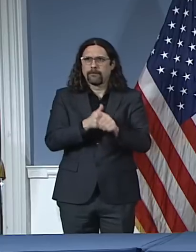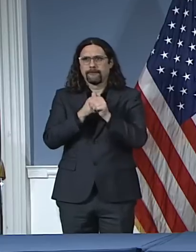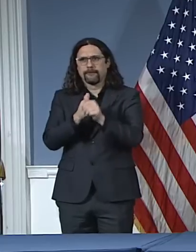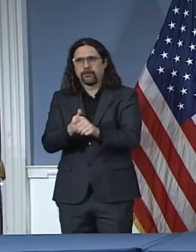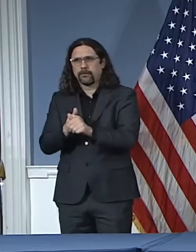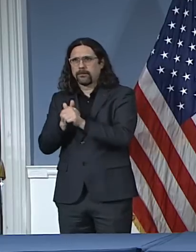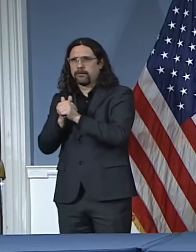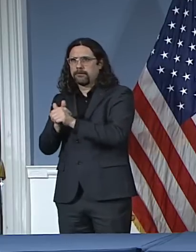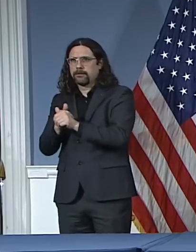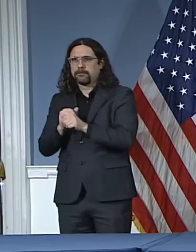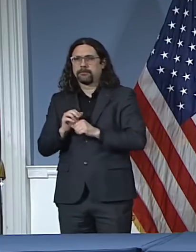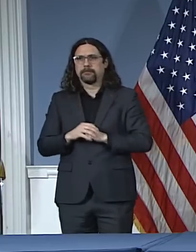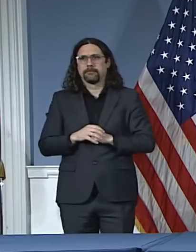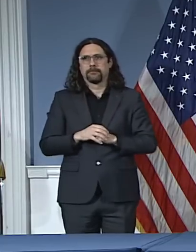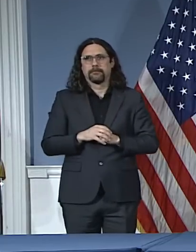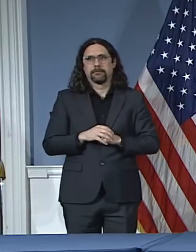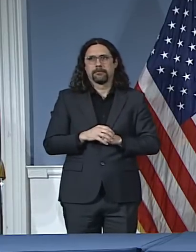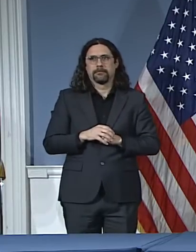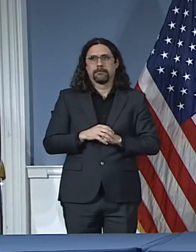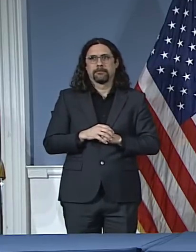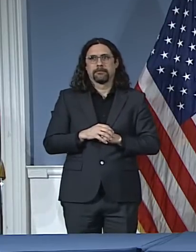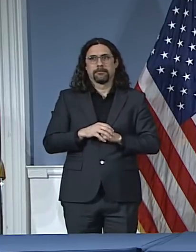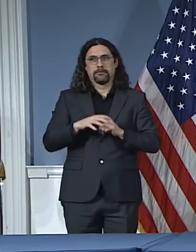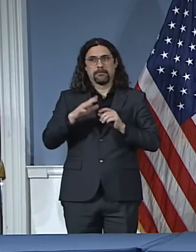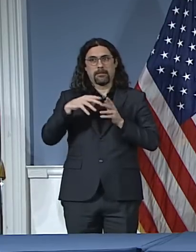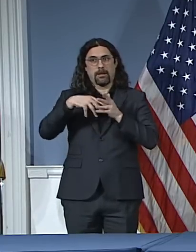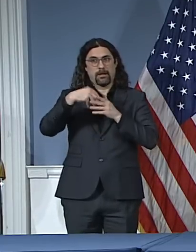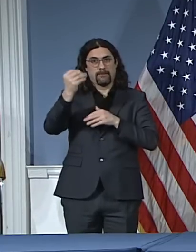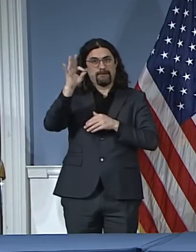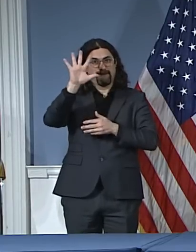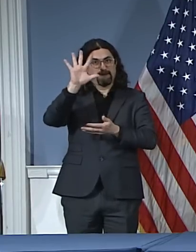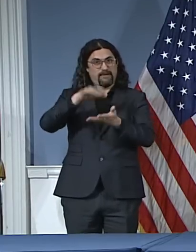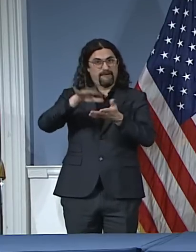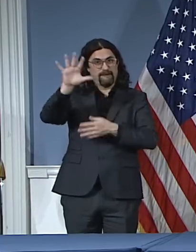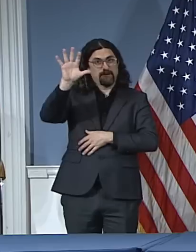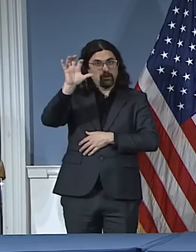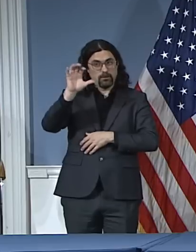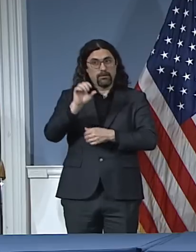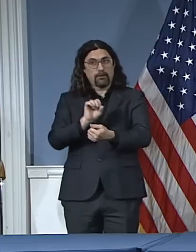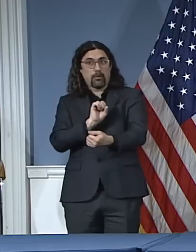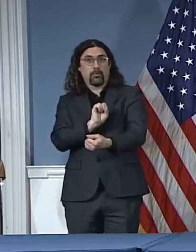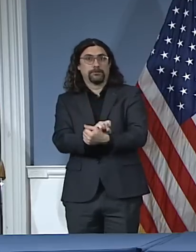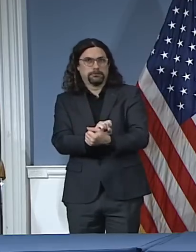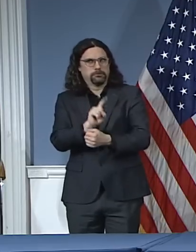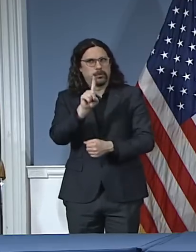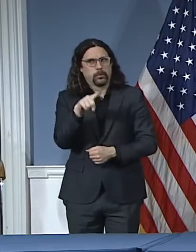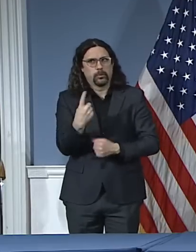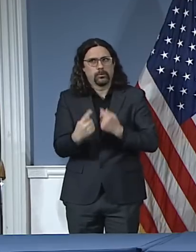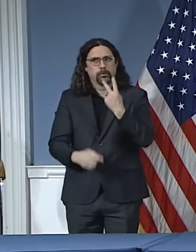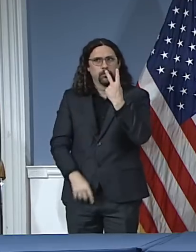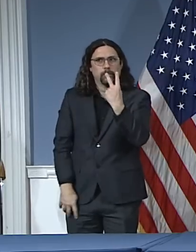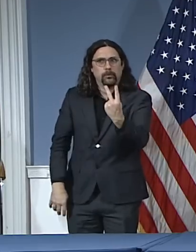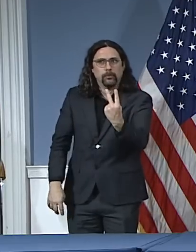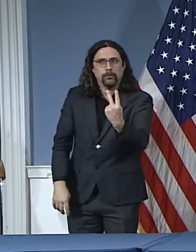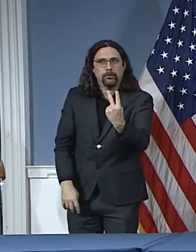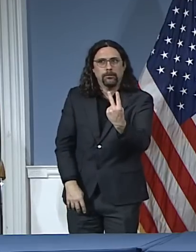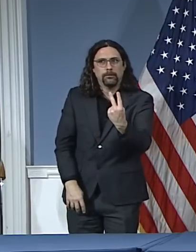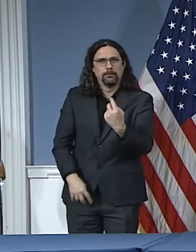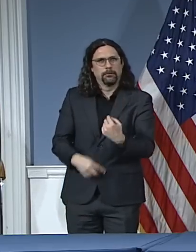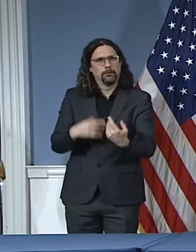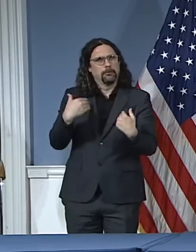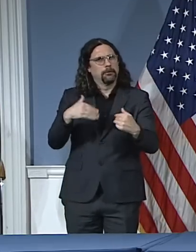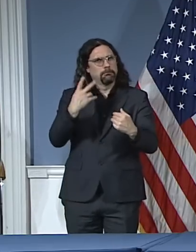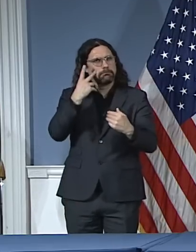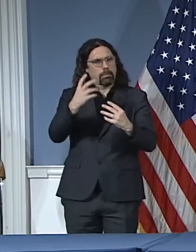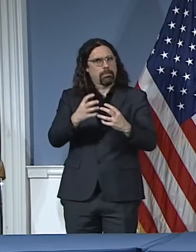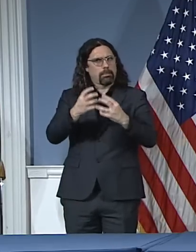believe, is 1 incident in Queens. So by and large, we are seeing cooperation. We're seeing New Yorkers rise to the challenge throughout the city in all 5